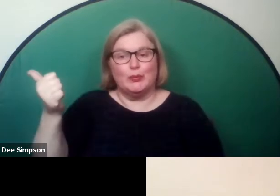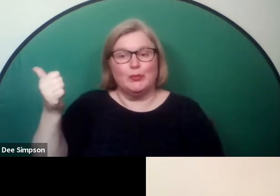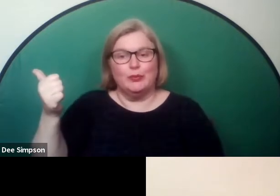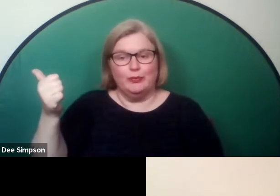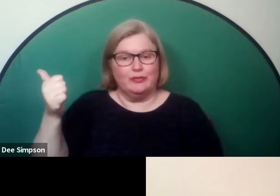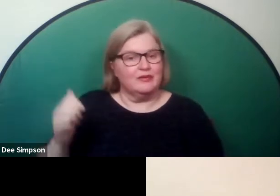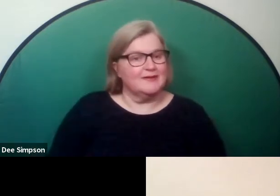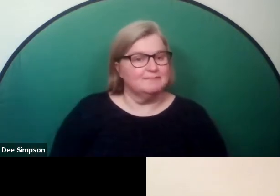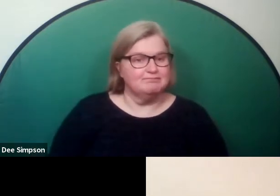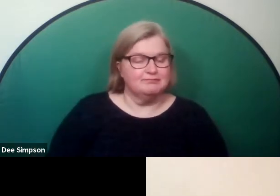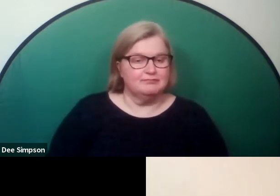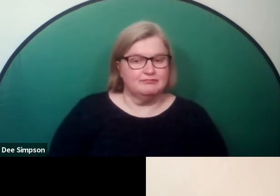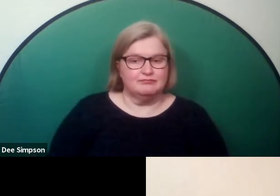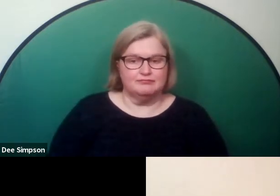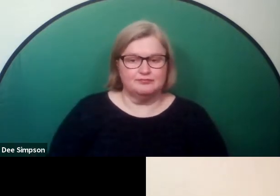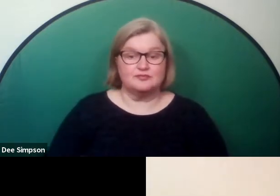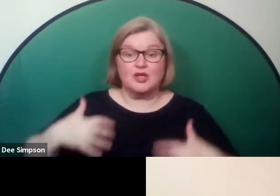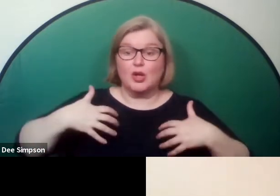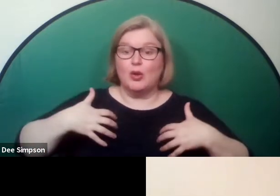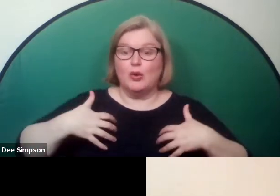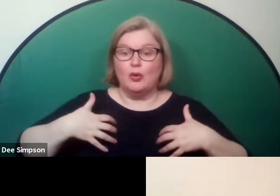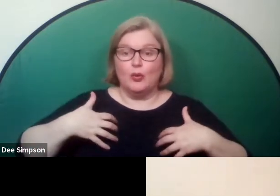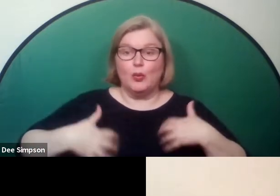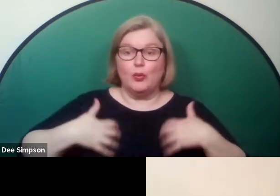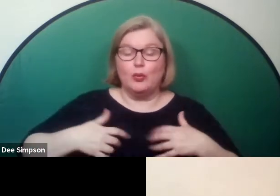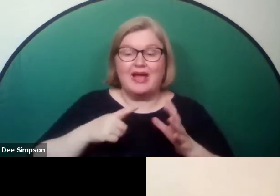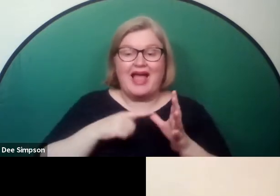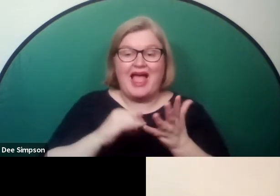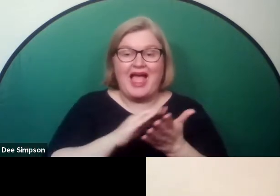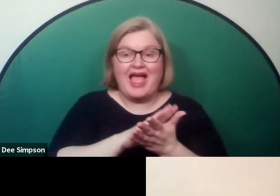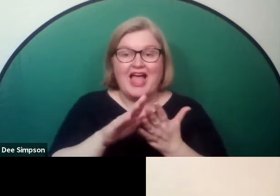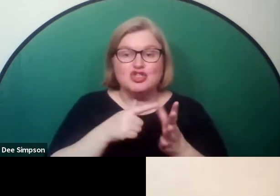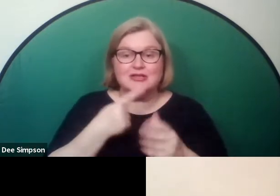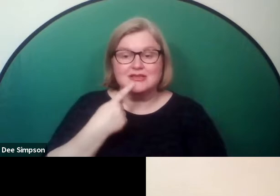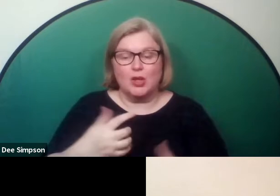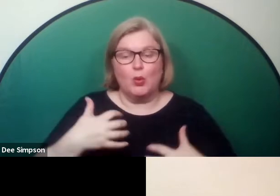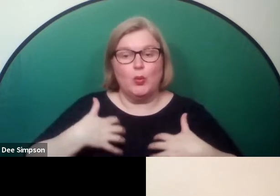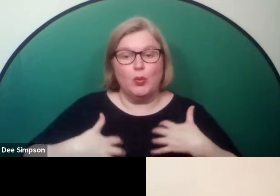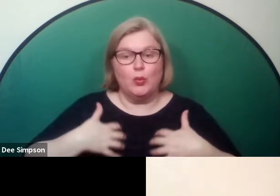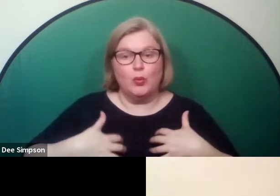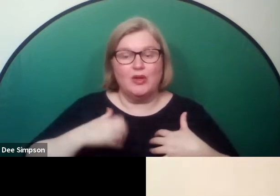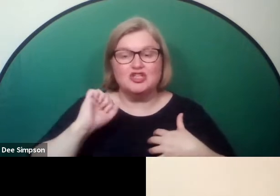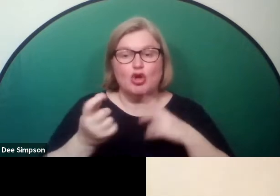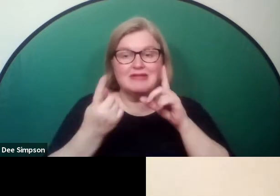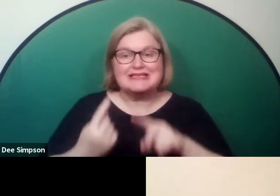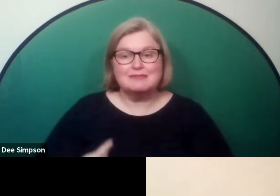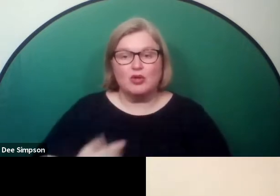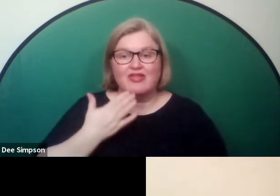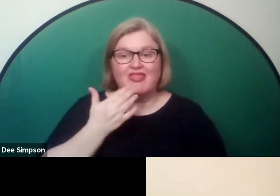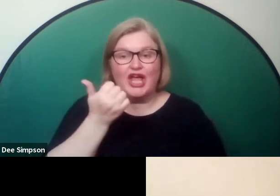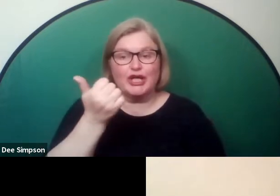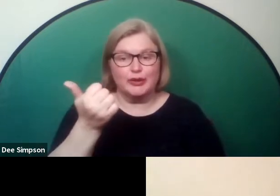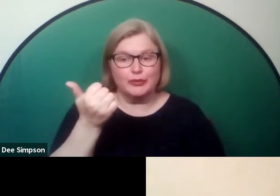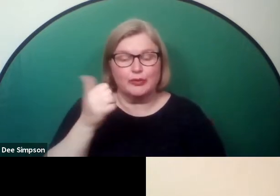It's really cross-world issues that you have brought, that they are part of, it's a